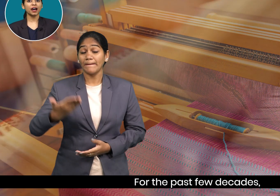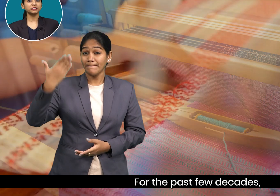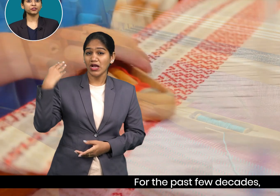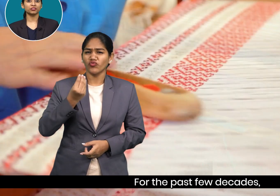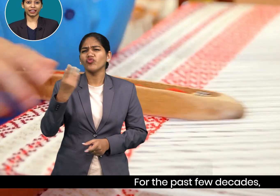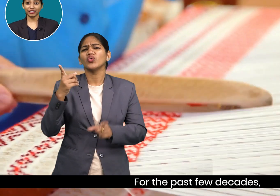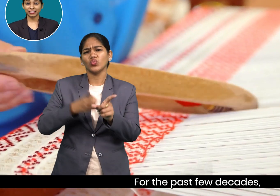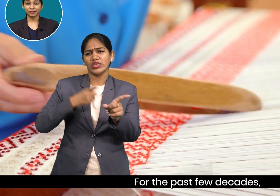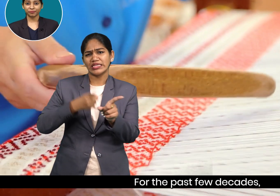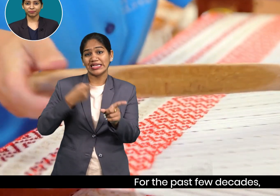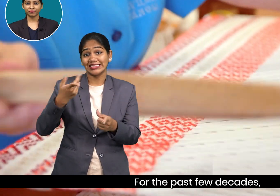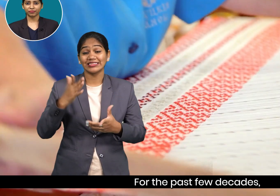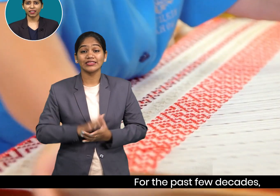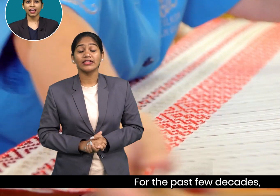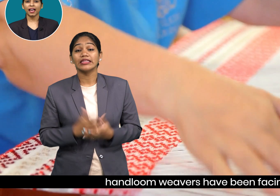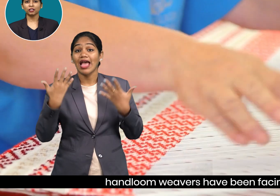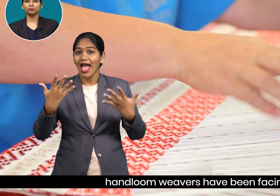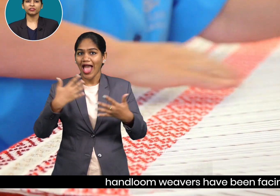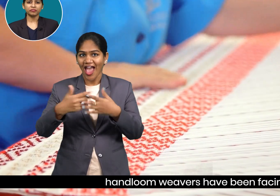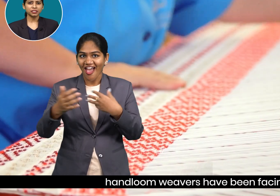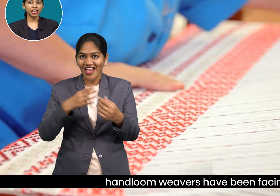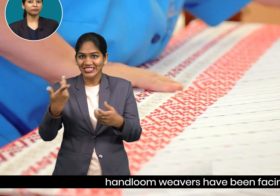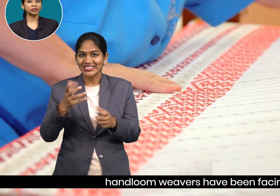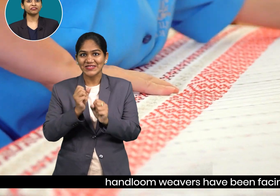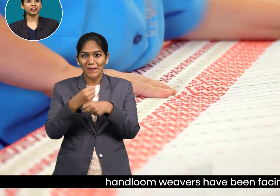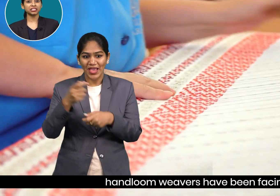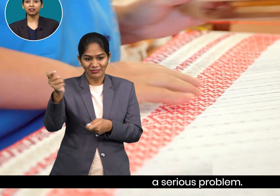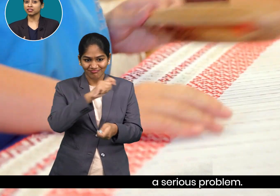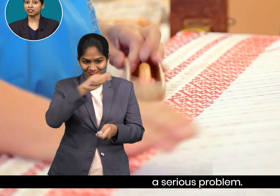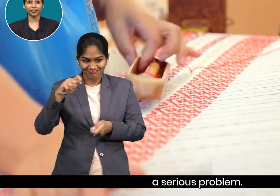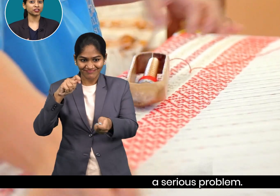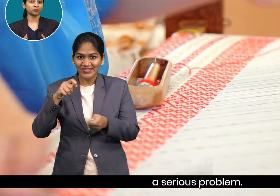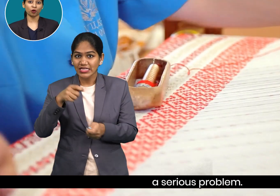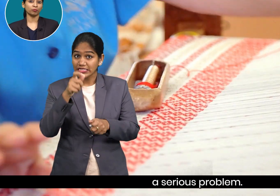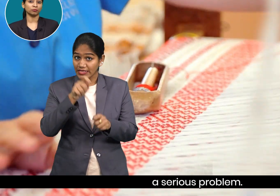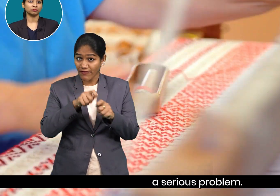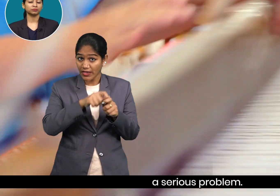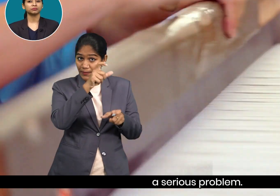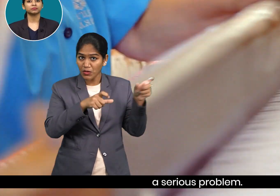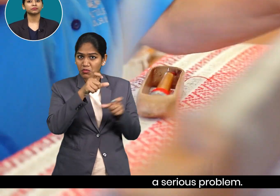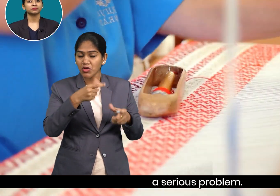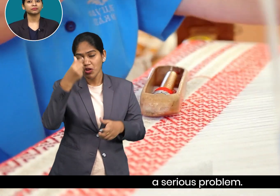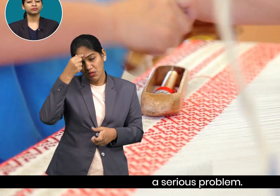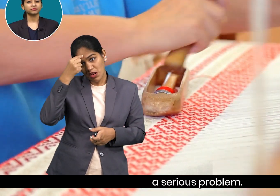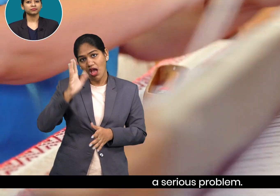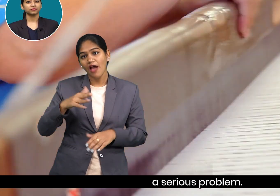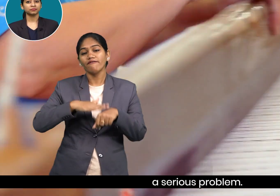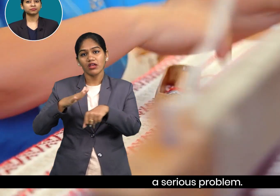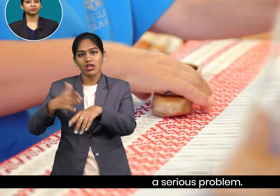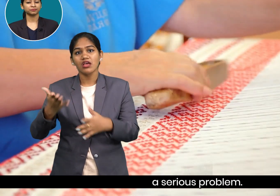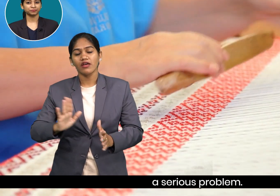For the past few decades, handloom weavers have been facing a serious problem.